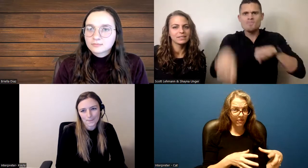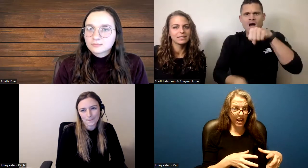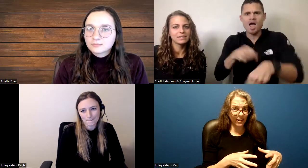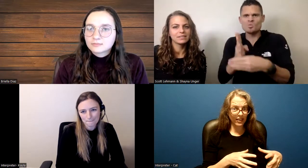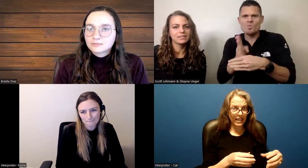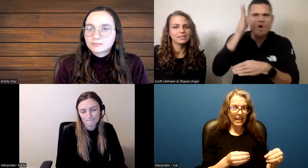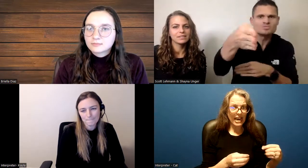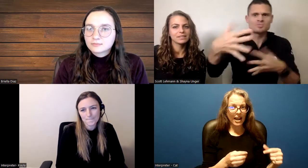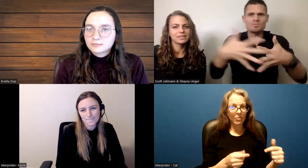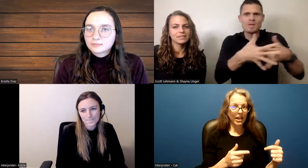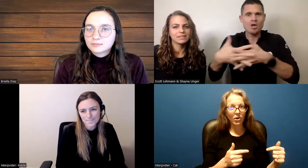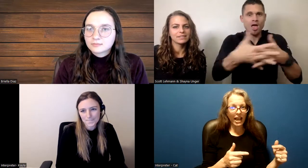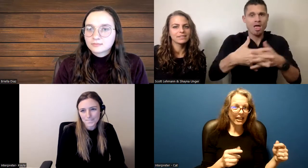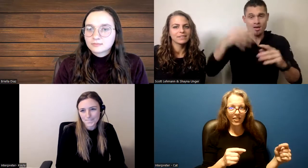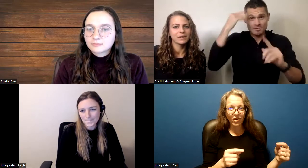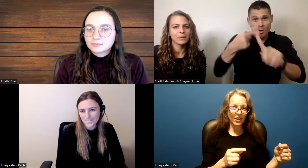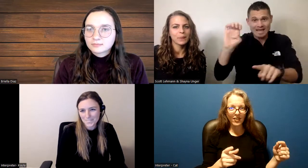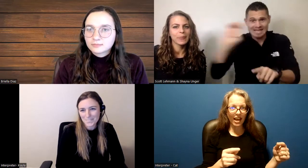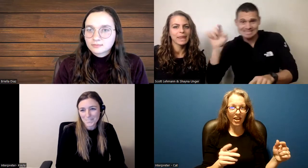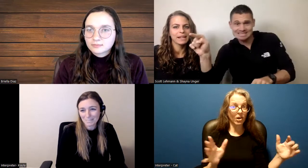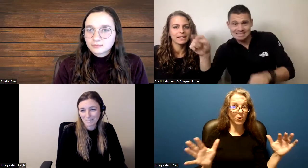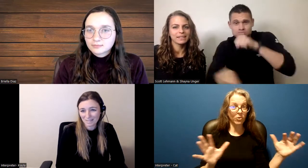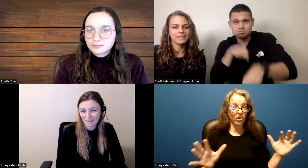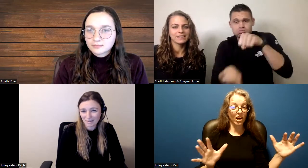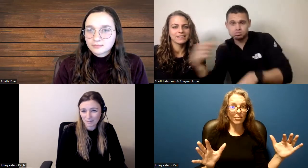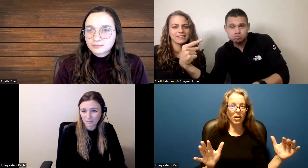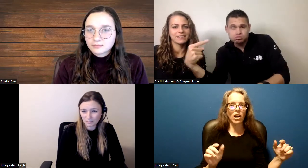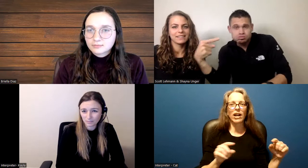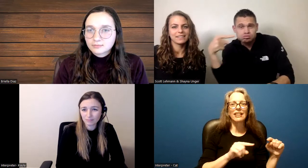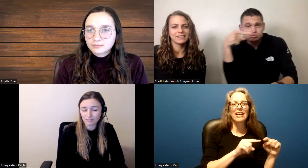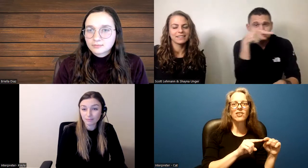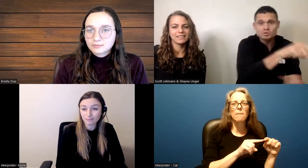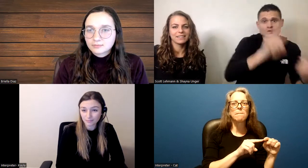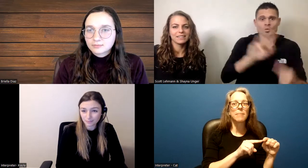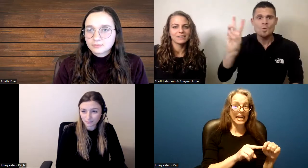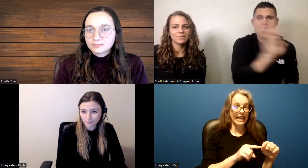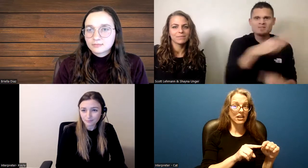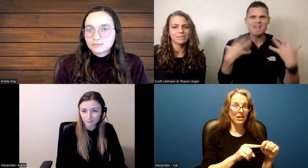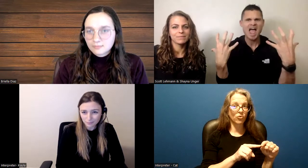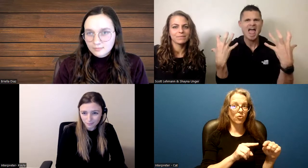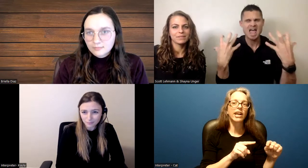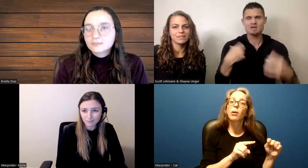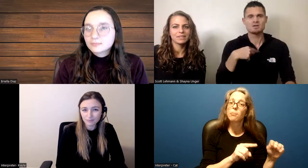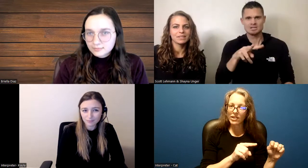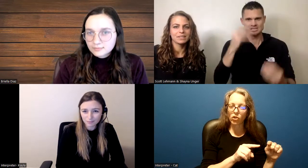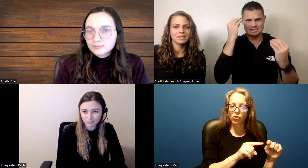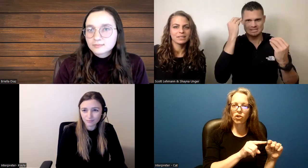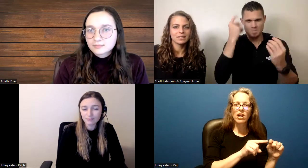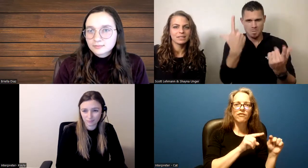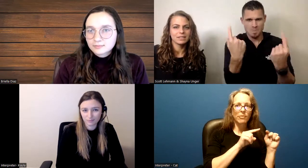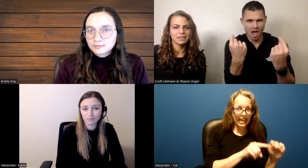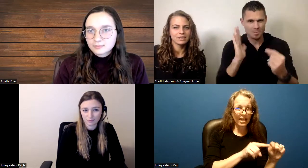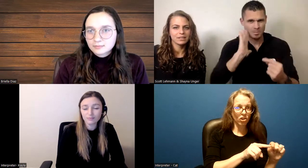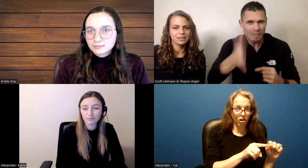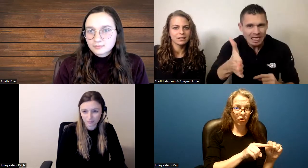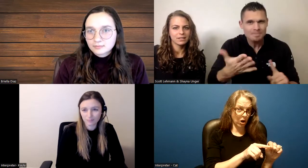with some friends and I'm like, okay, let's do this, that, and the other. And we were talking about, all right, let's bike, riding our bicycles